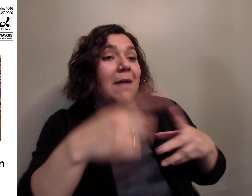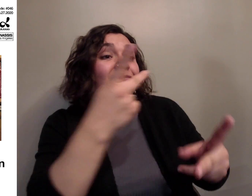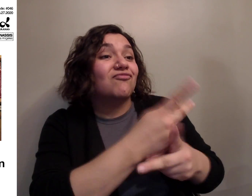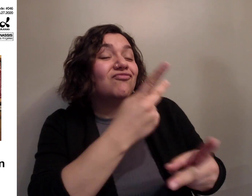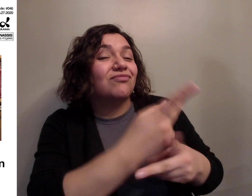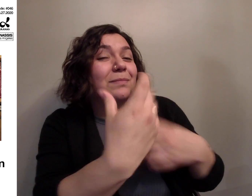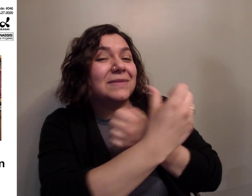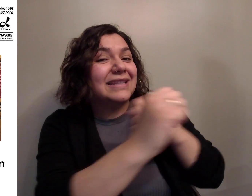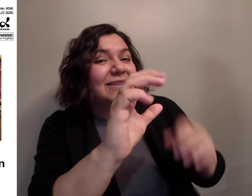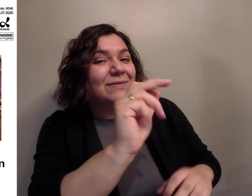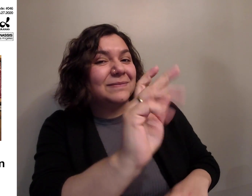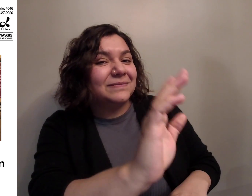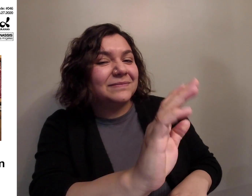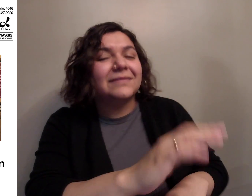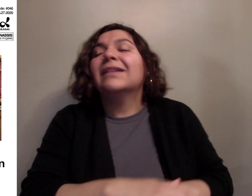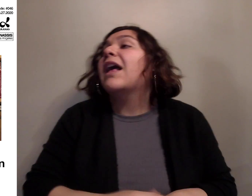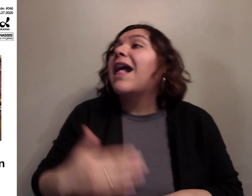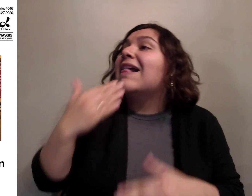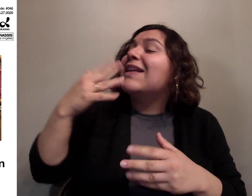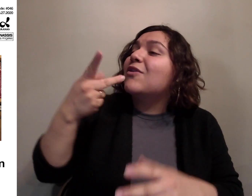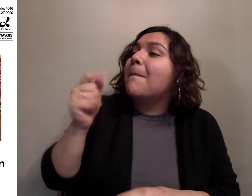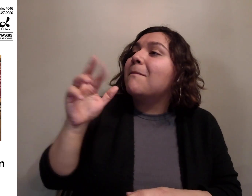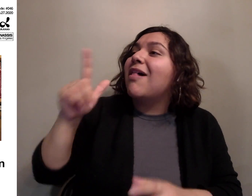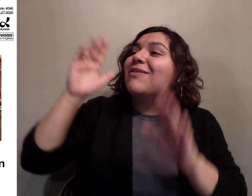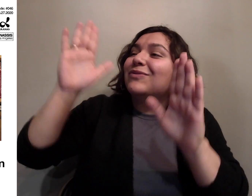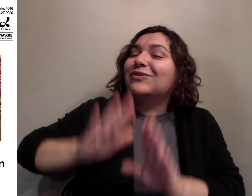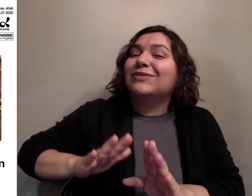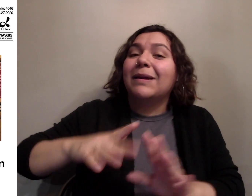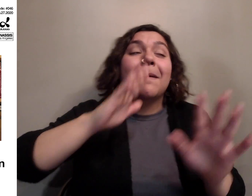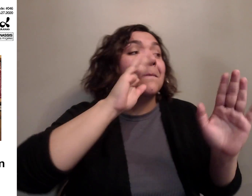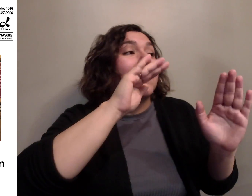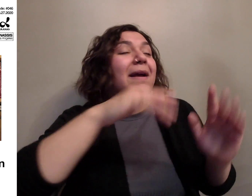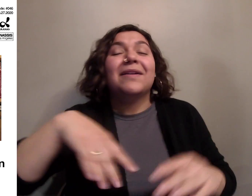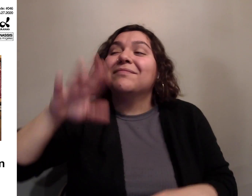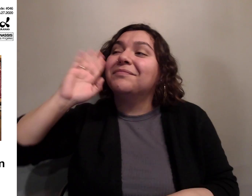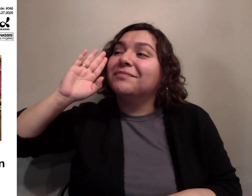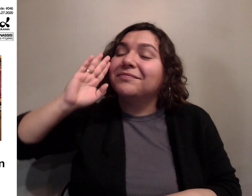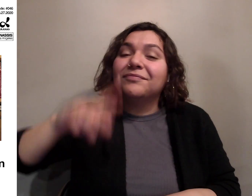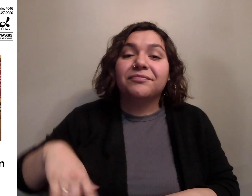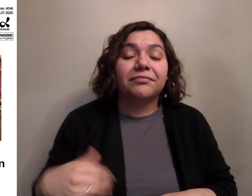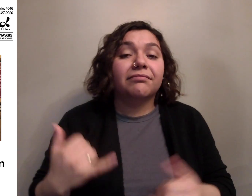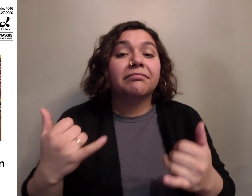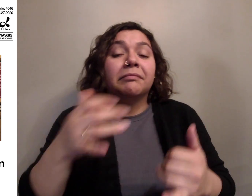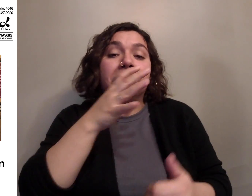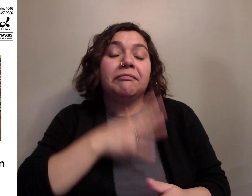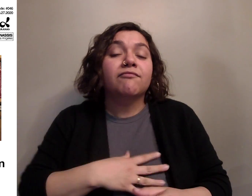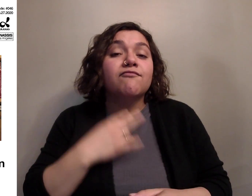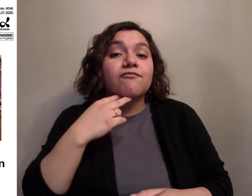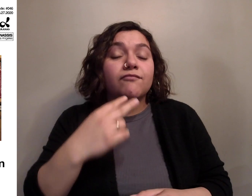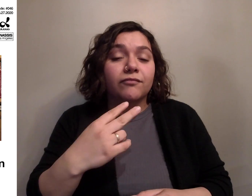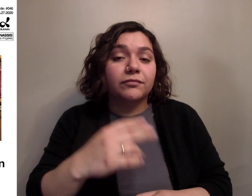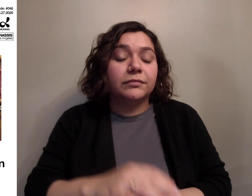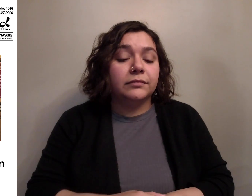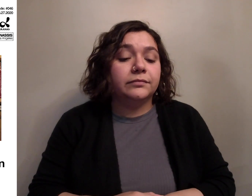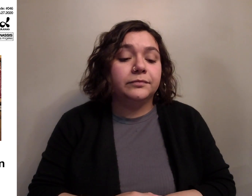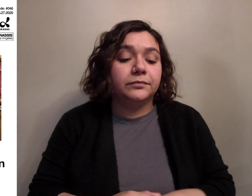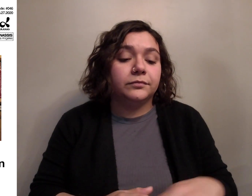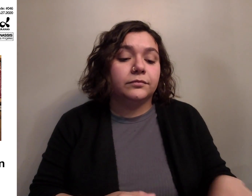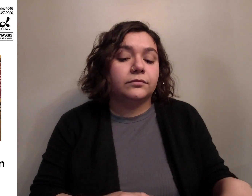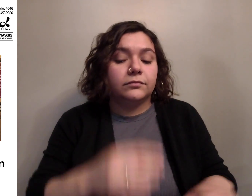much for taking our call, and be well and stay safe. Thank you, Paul. This was wonderful. Bye-bye. It really was.